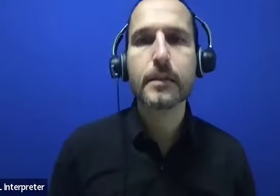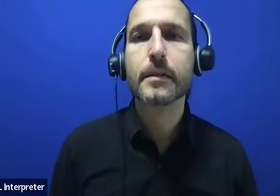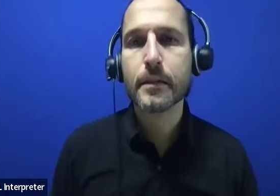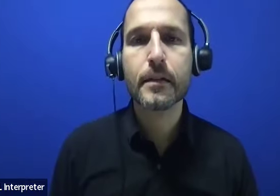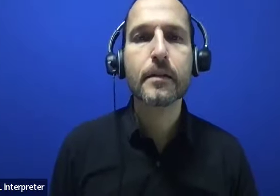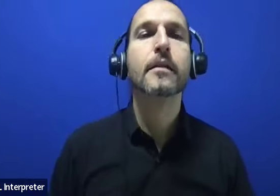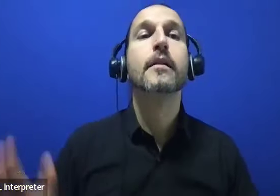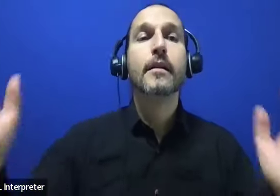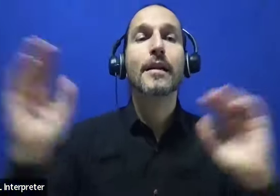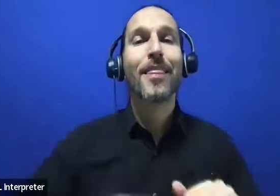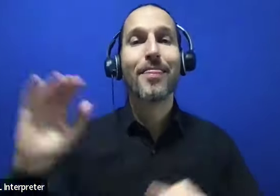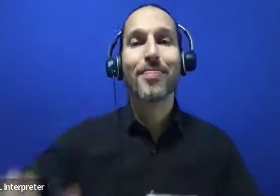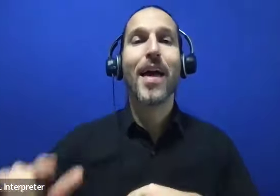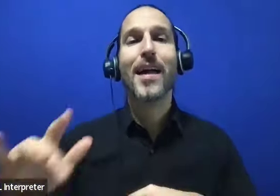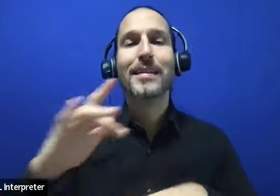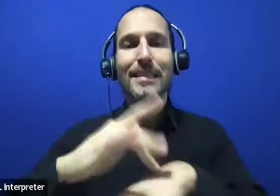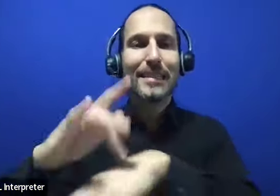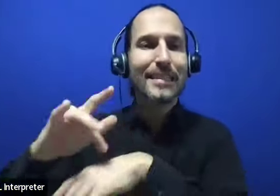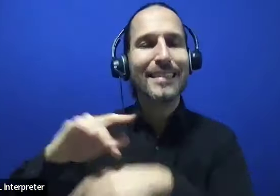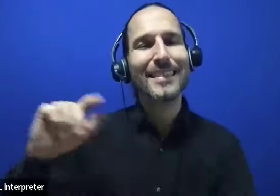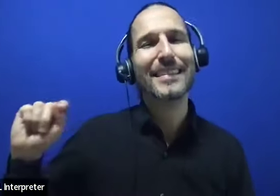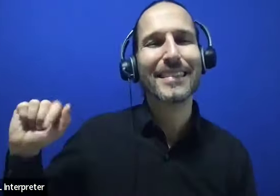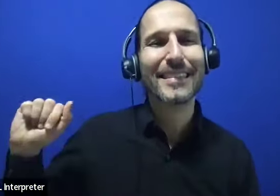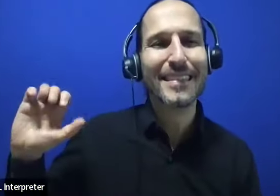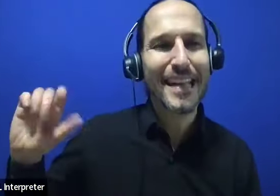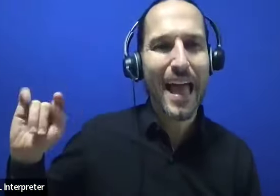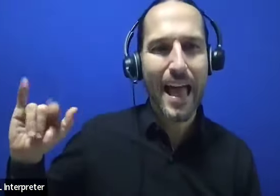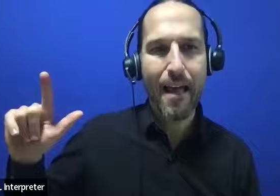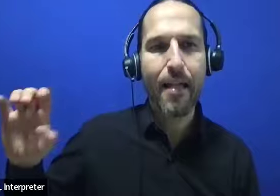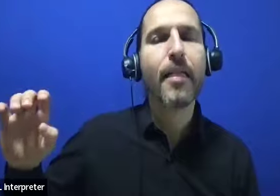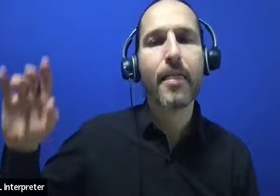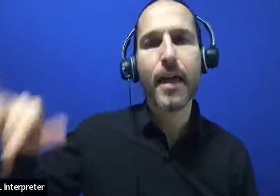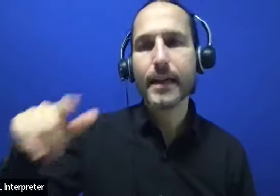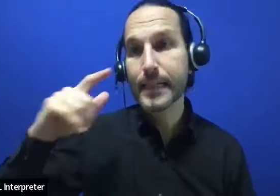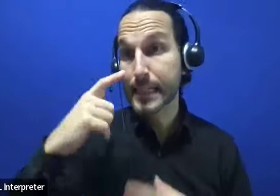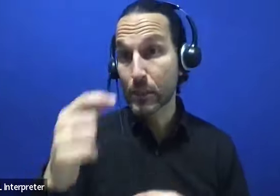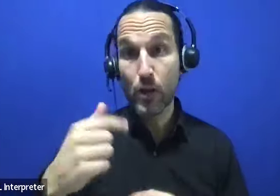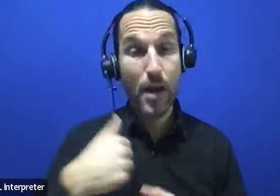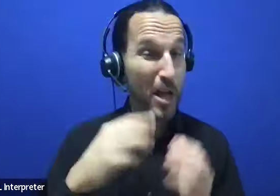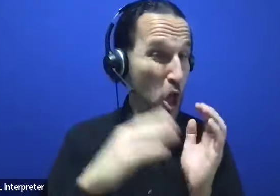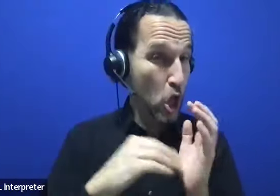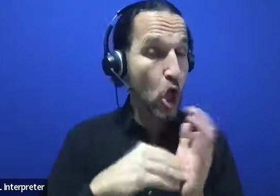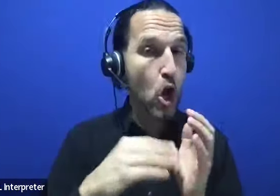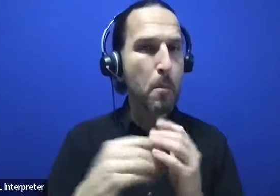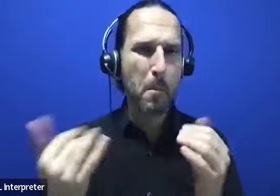Okay, the tactile sense. This is a really interesting sense that I'm actually just learning a lot